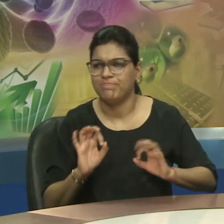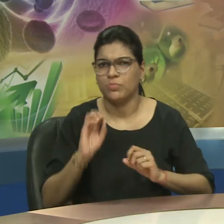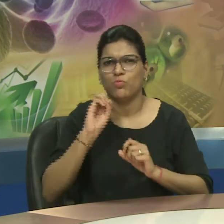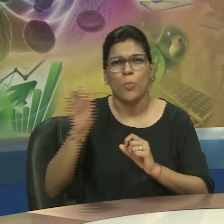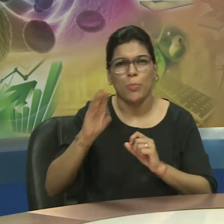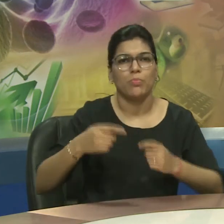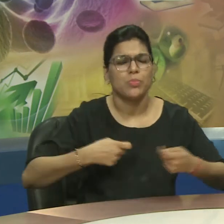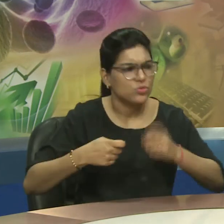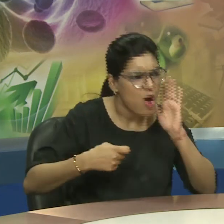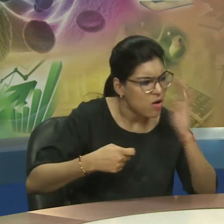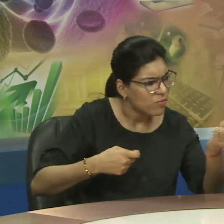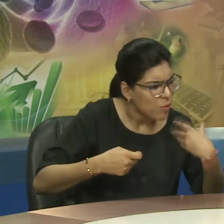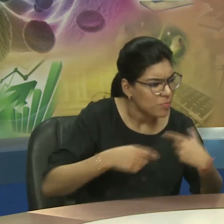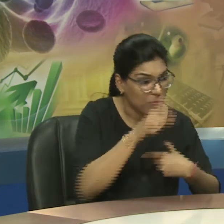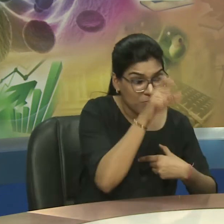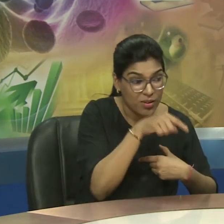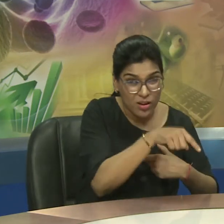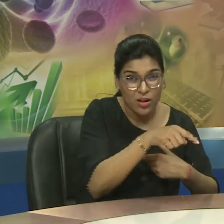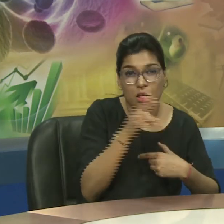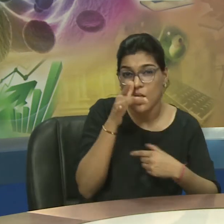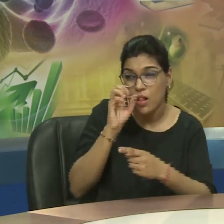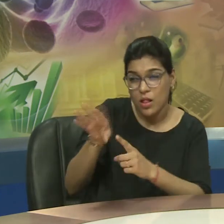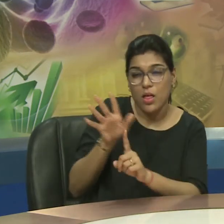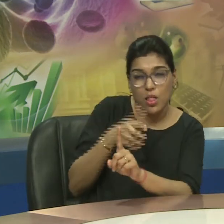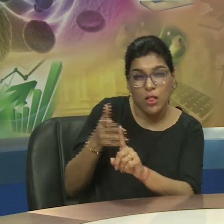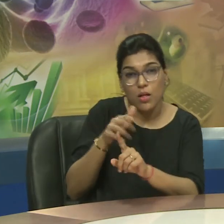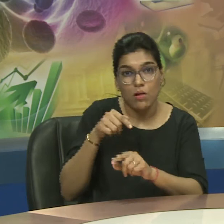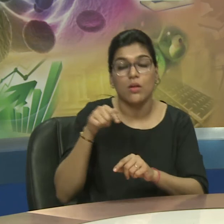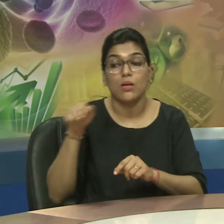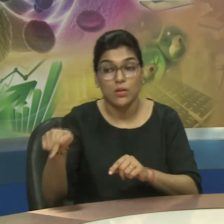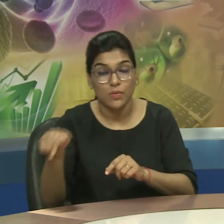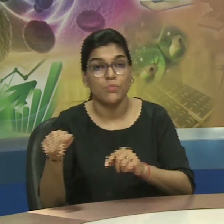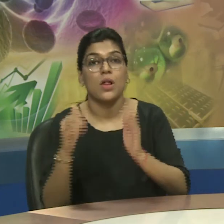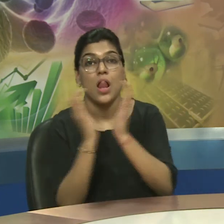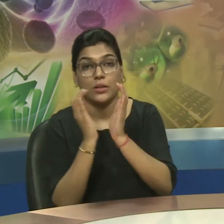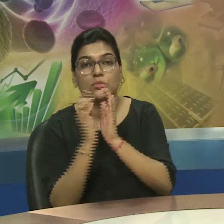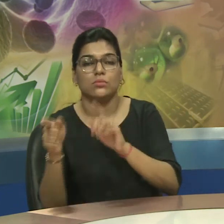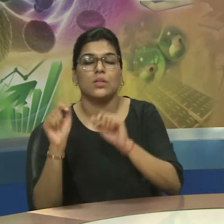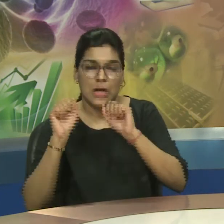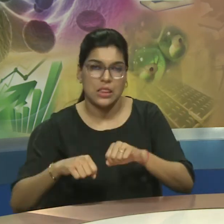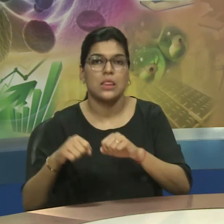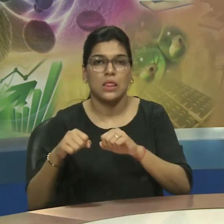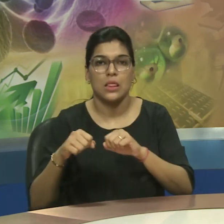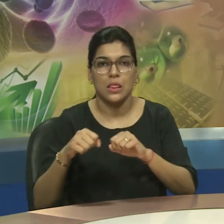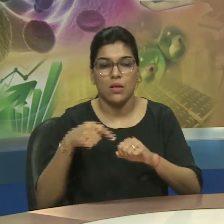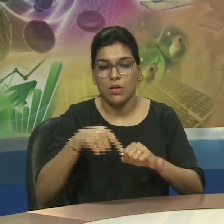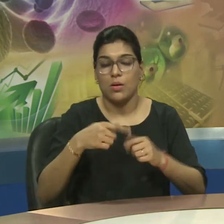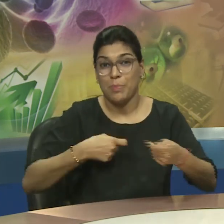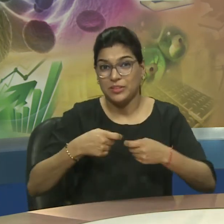misappropriation of goods by the employees. Businessmen may get policy issued covering the risk